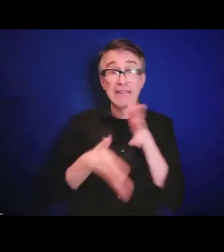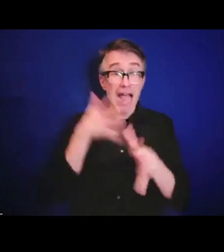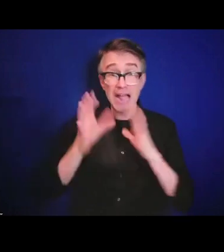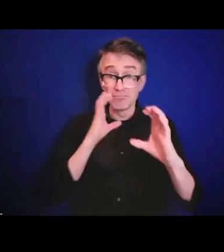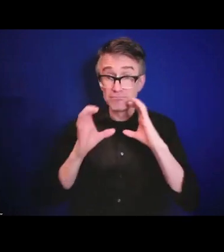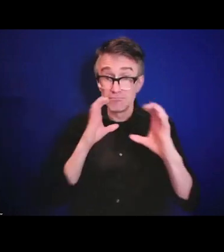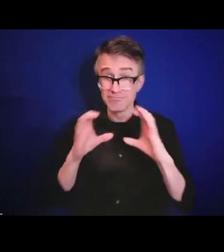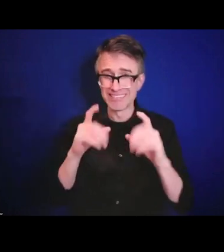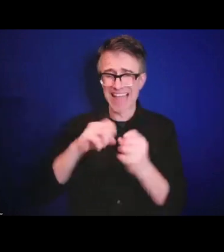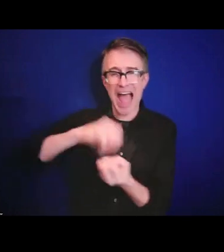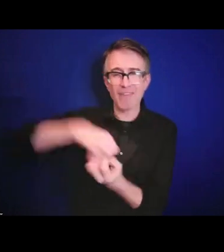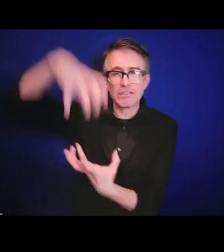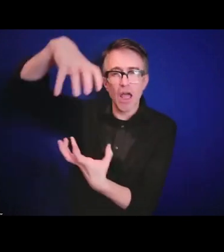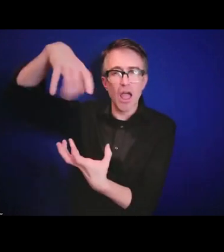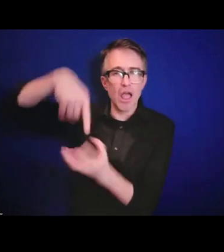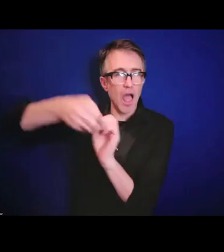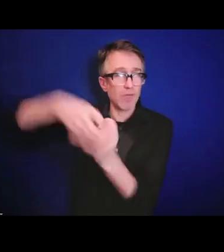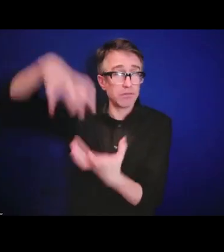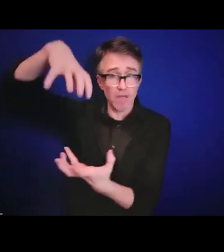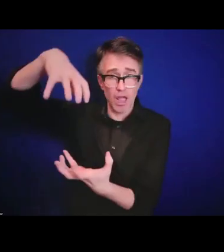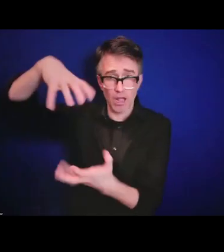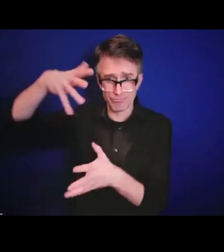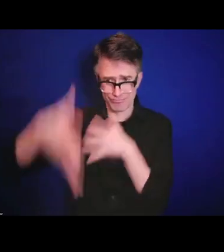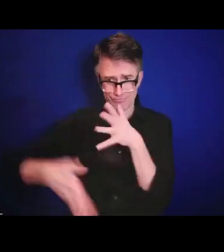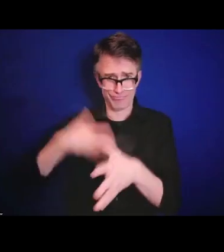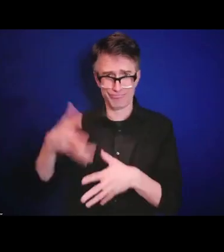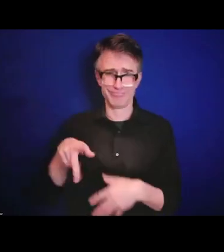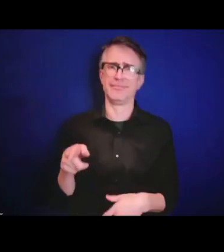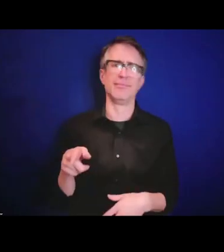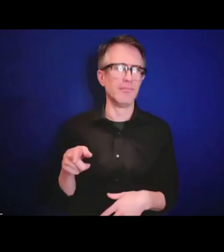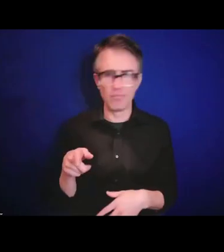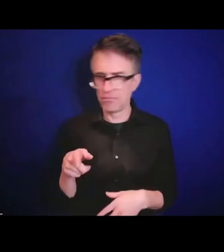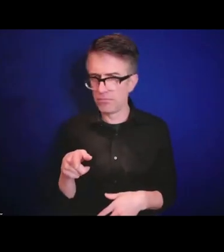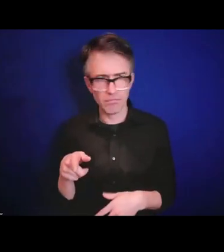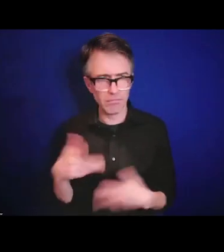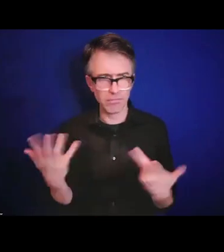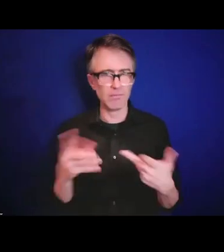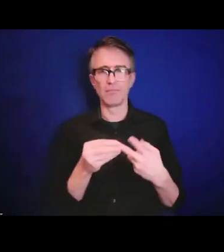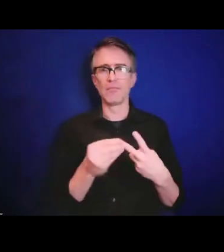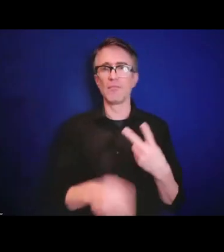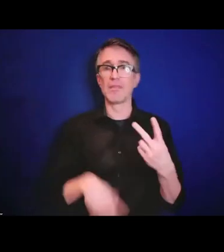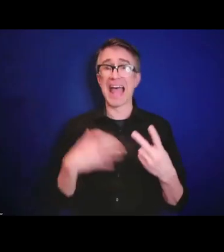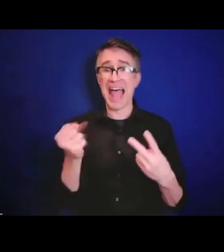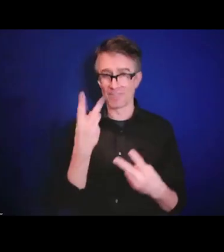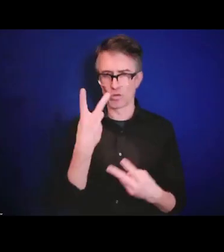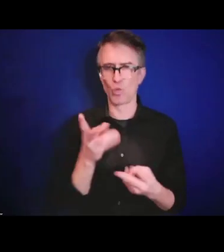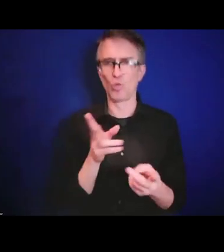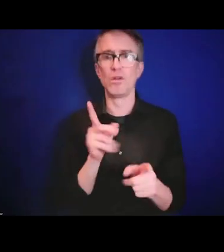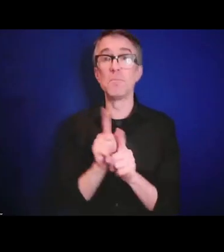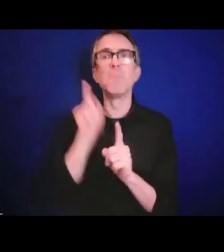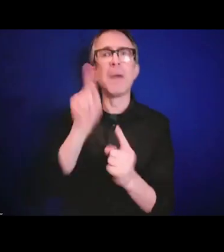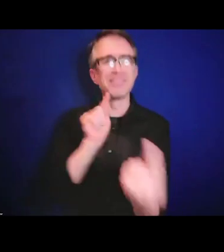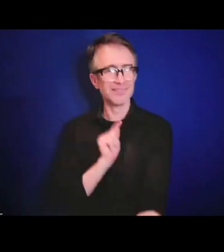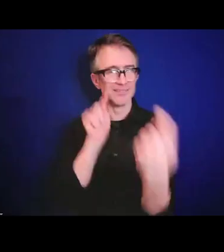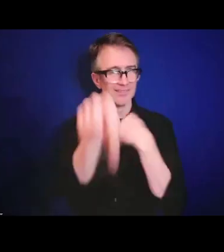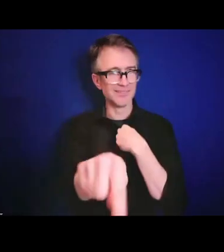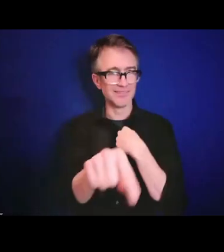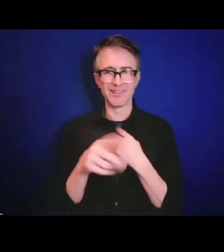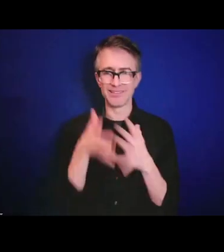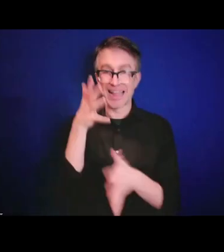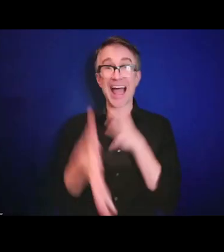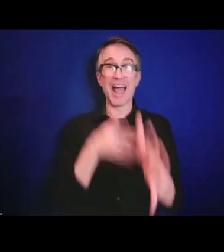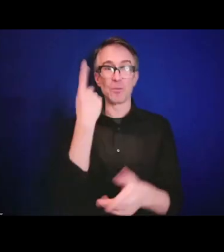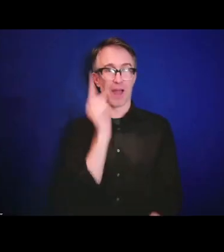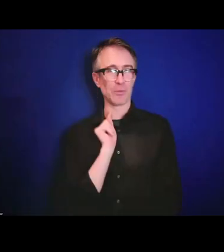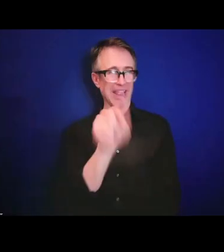avatars, and we need to make sure there are two-way communication. This is very, very important, and a lot of times isn't considered.